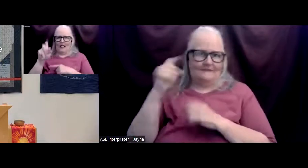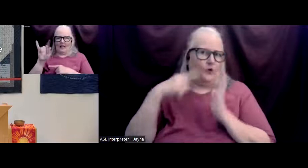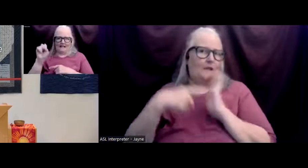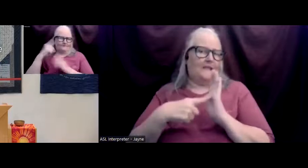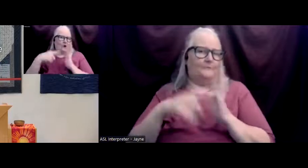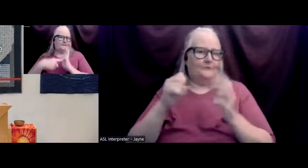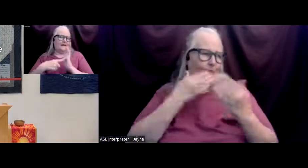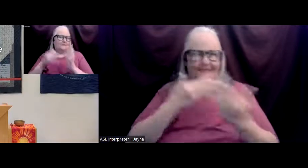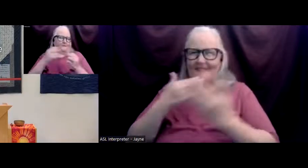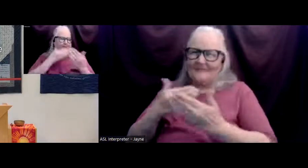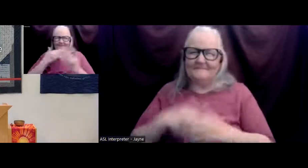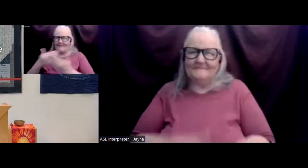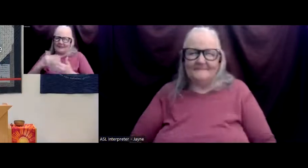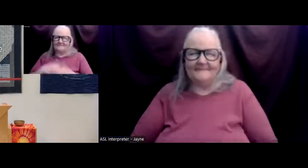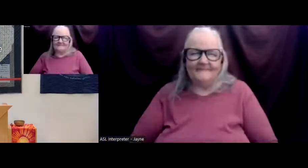thanks, y'all.